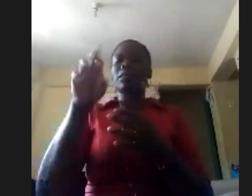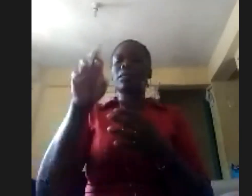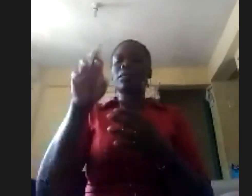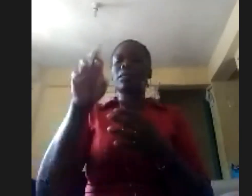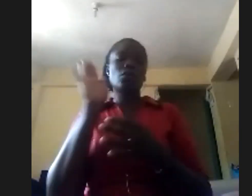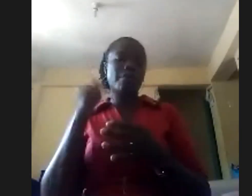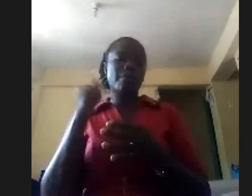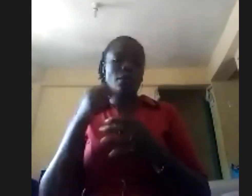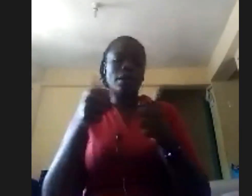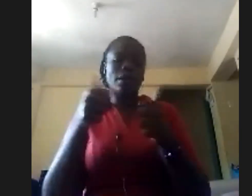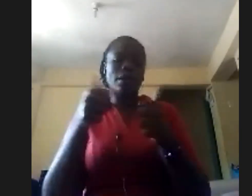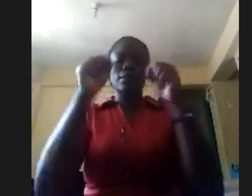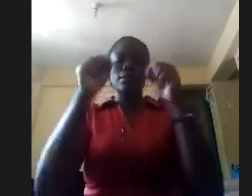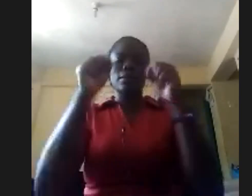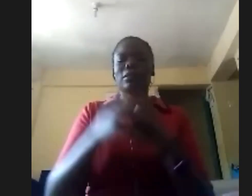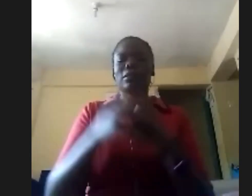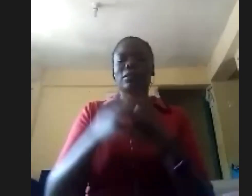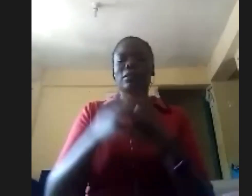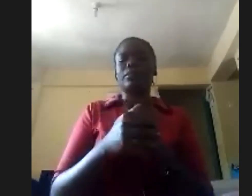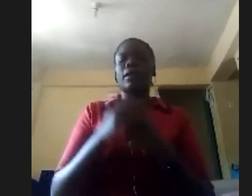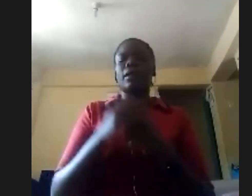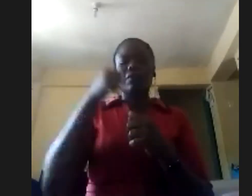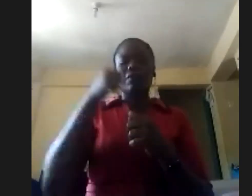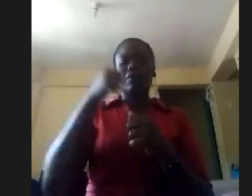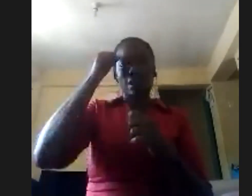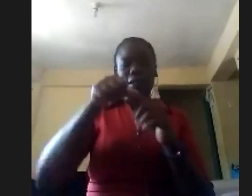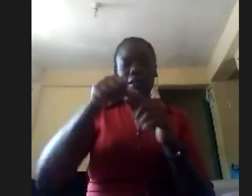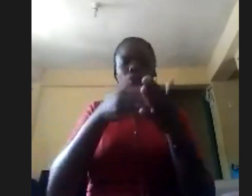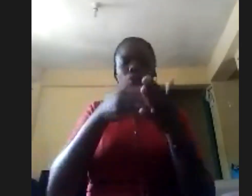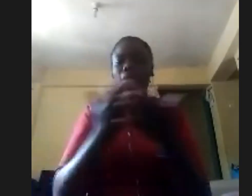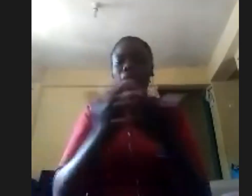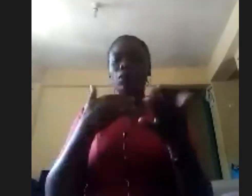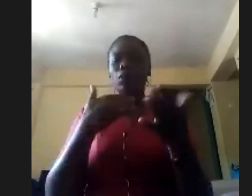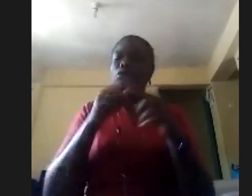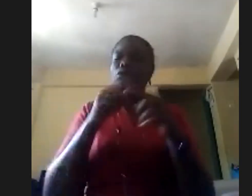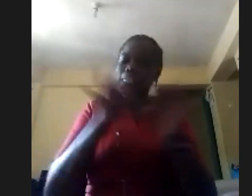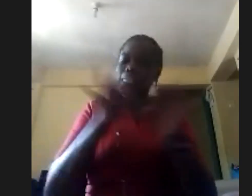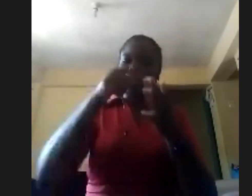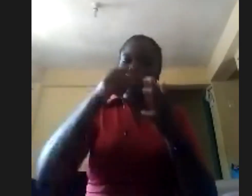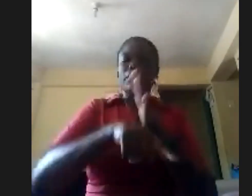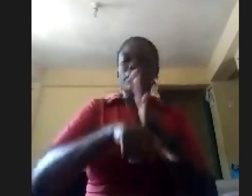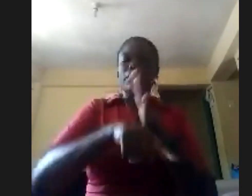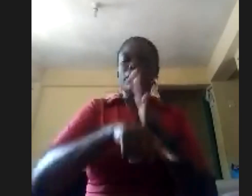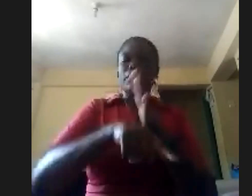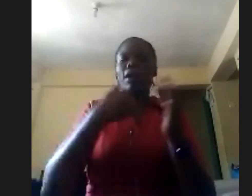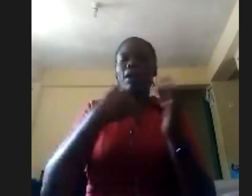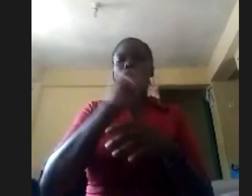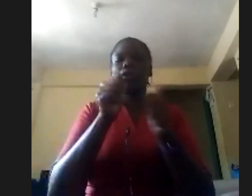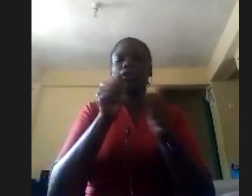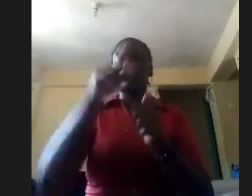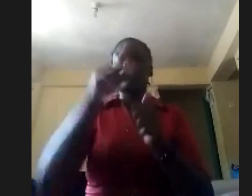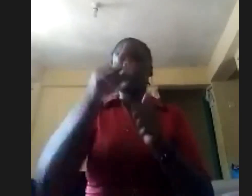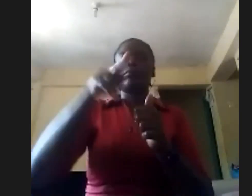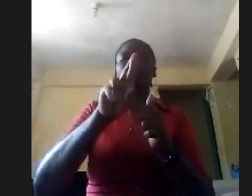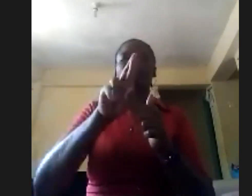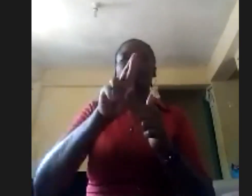realized I stopped you somewhere, and you really wanted to go deeper into things. There's a question that Purity Ngang wrote, Yeah. maybe